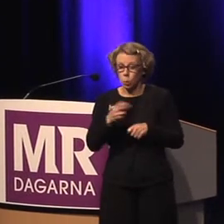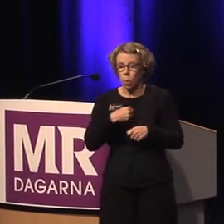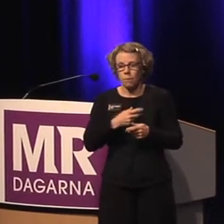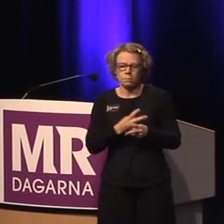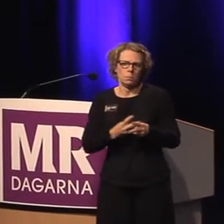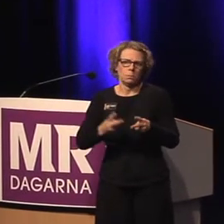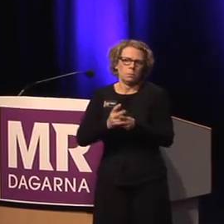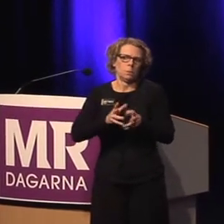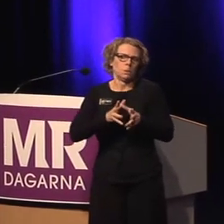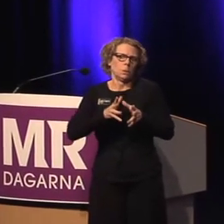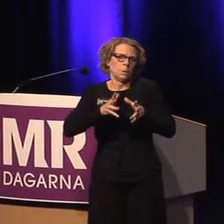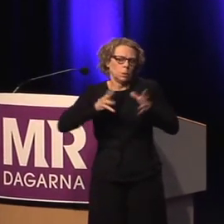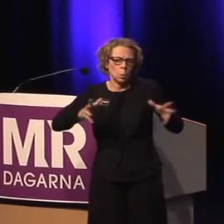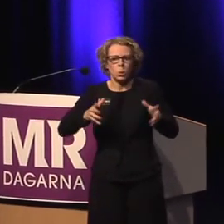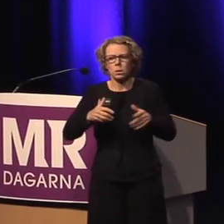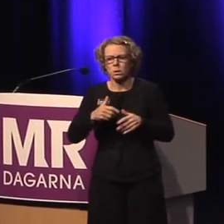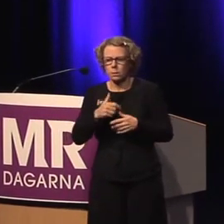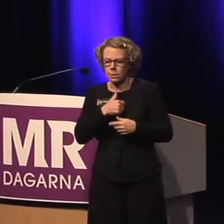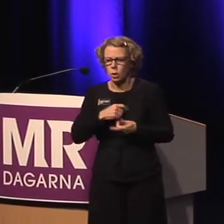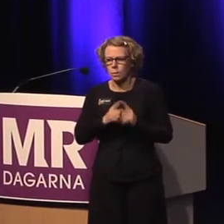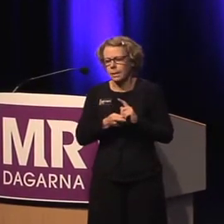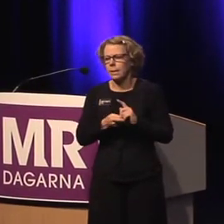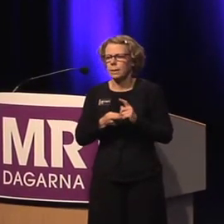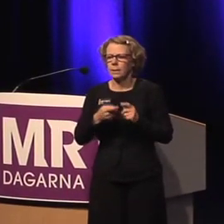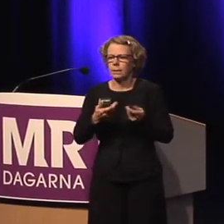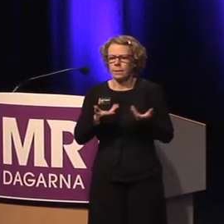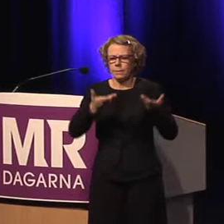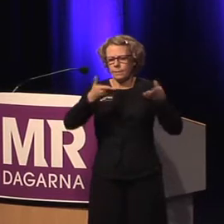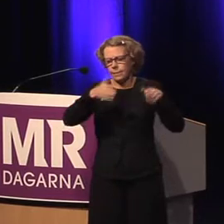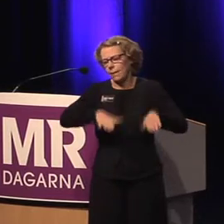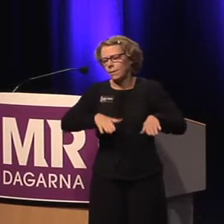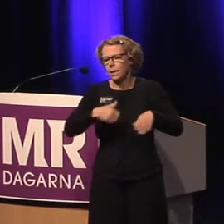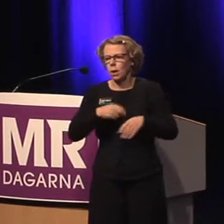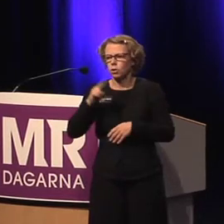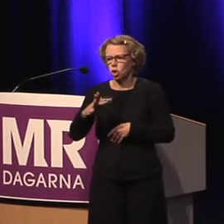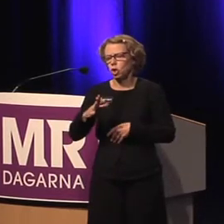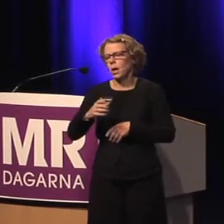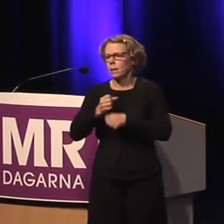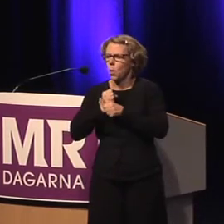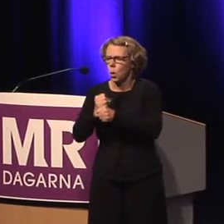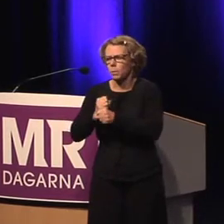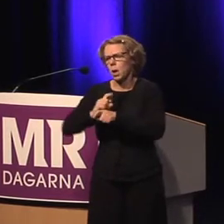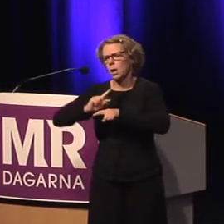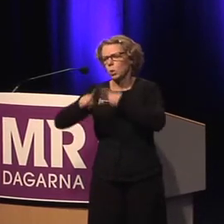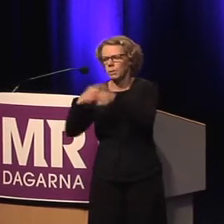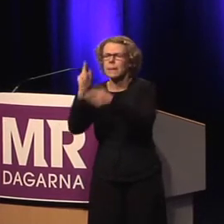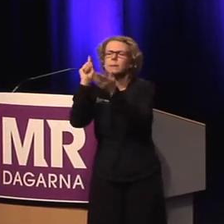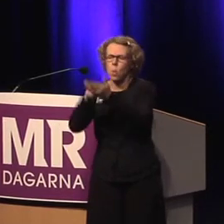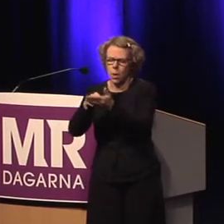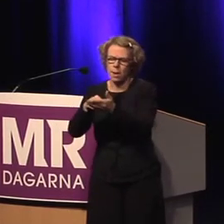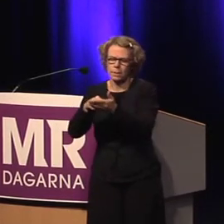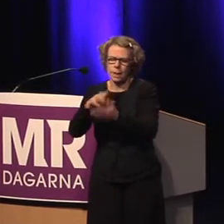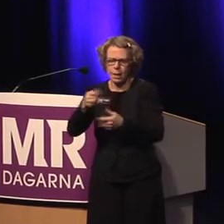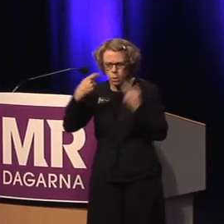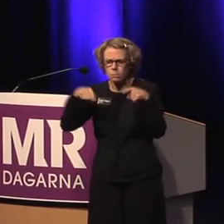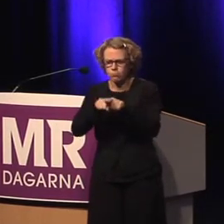the inauguration of the new development, the new Sustainable Development Goals. And